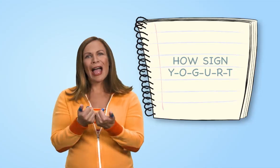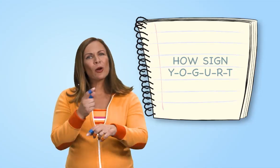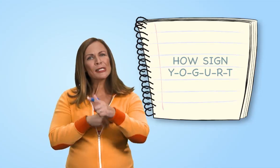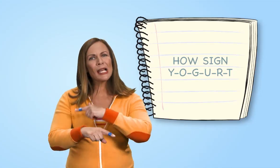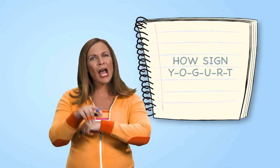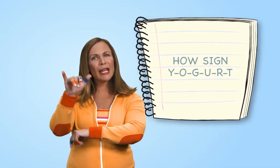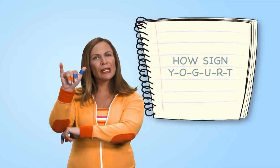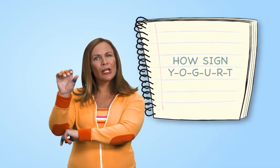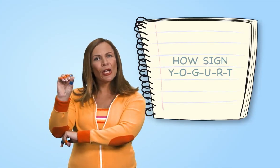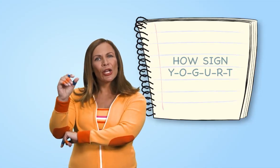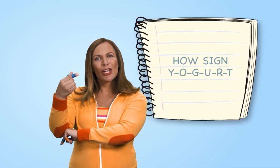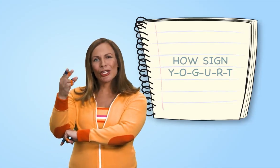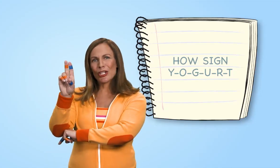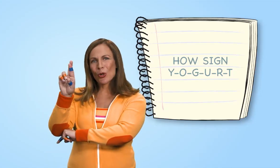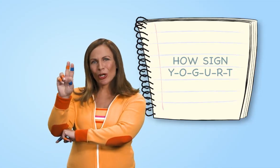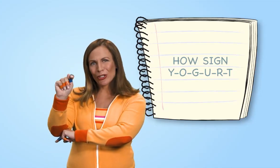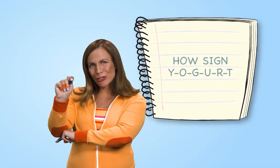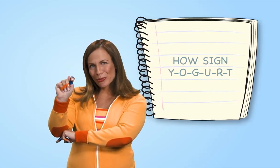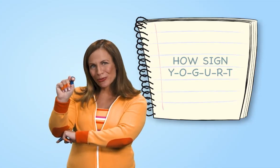How sign yogurt?